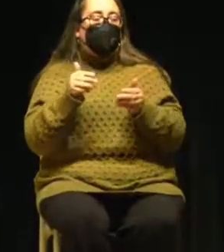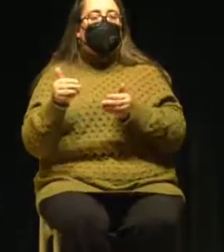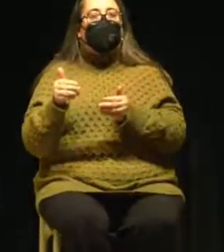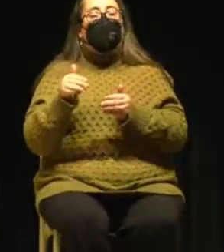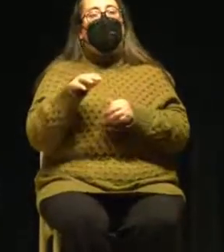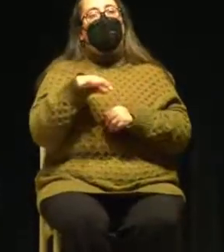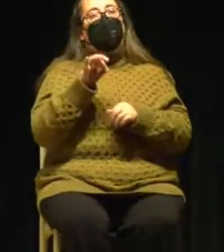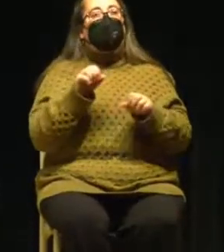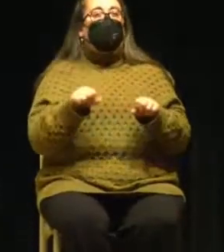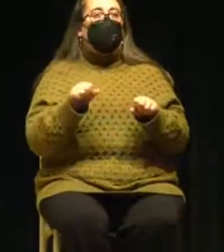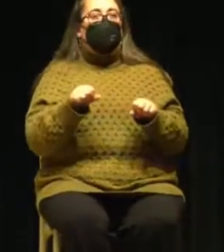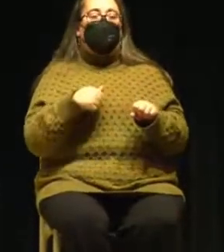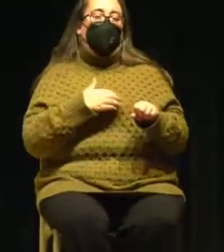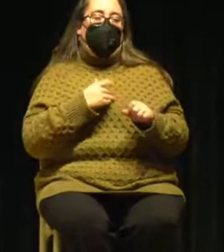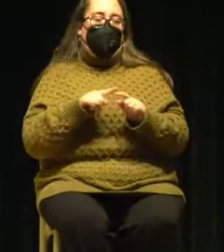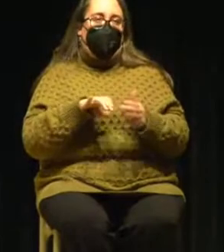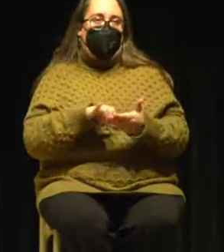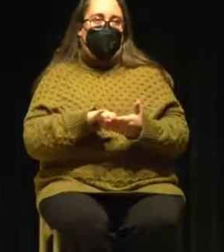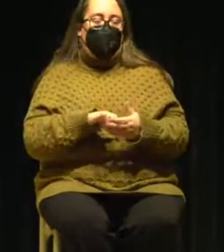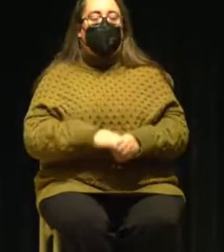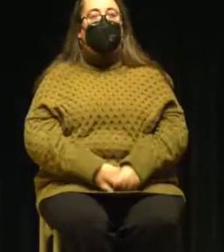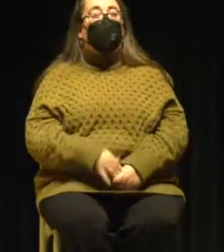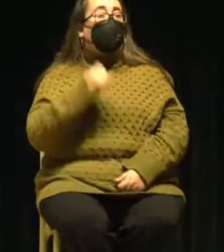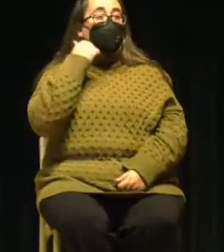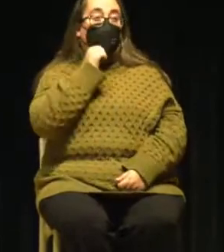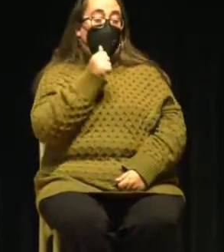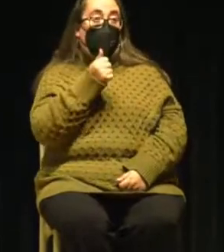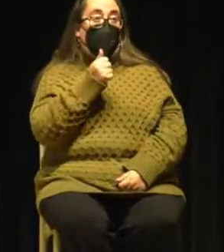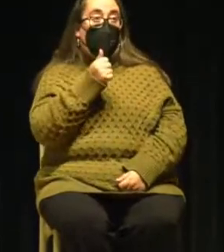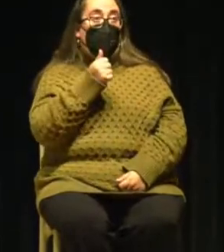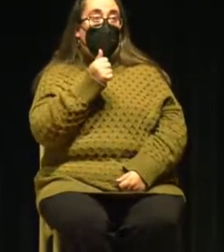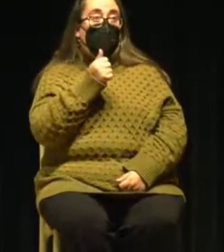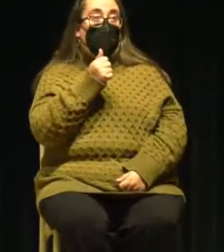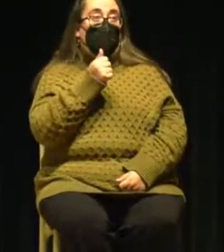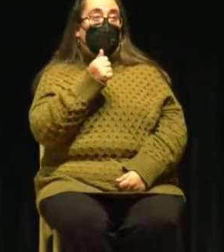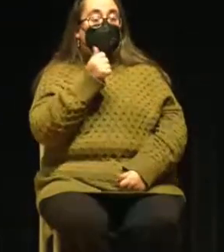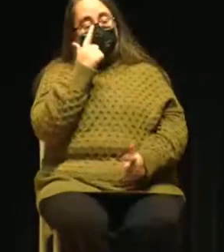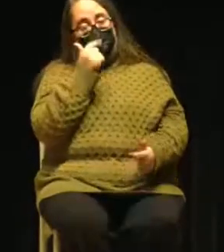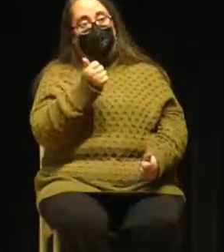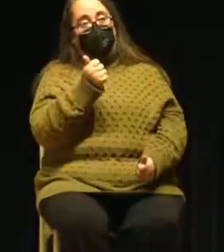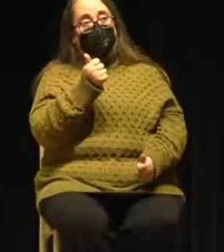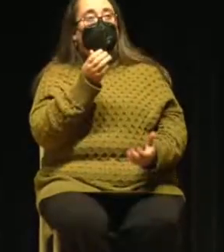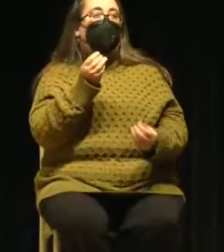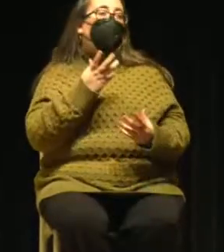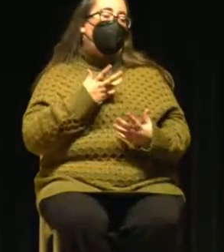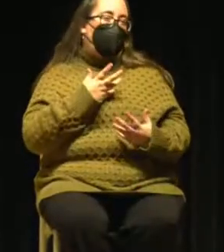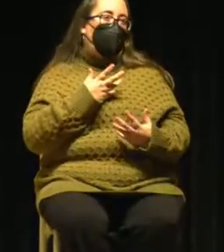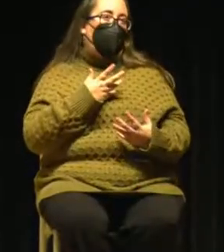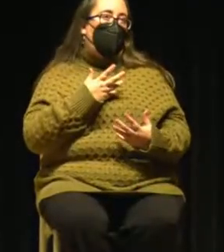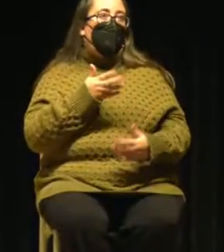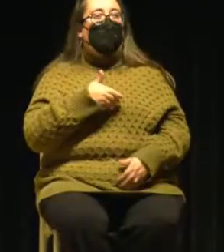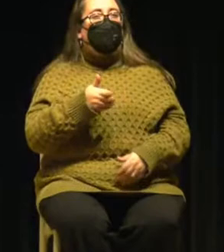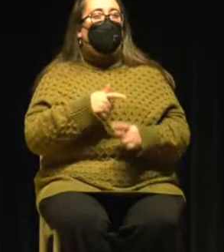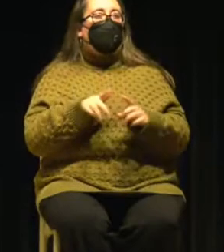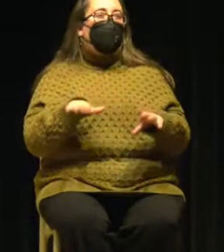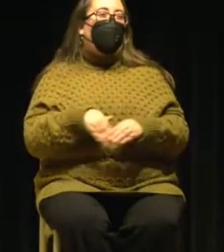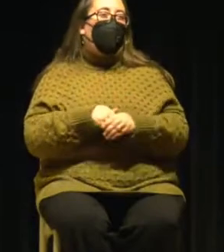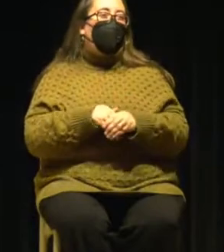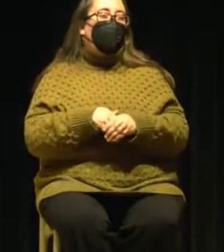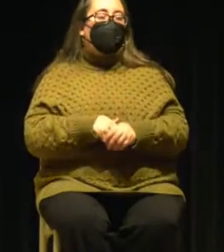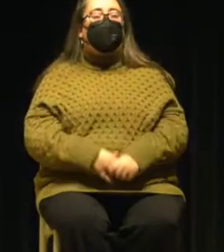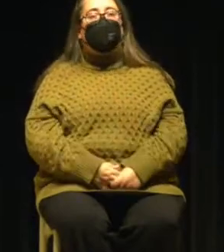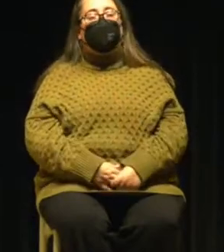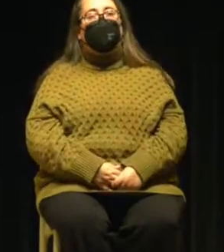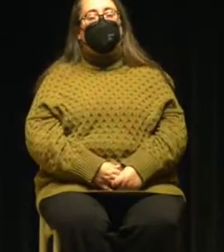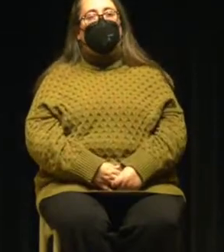finds possible, like, I'm happy to do that. And if you don't, then do your thing, right? Let me know, invite me to the wedding, like, if it